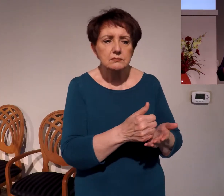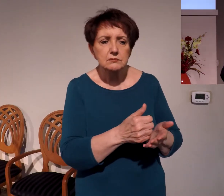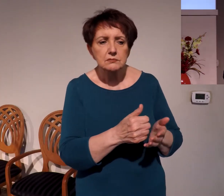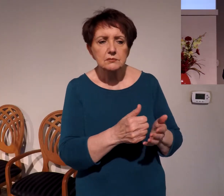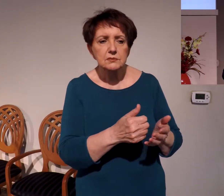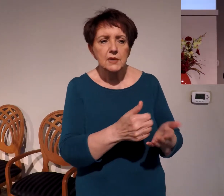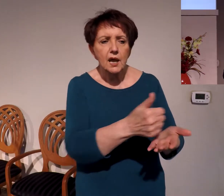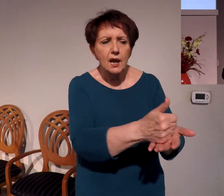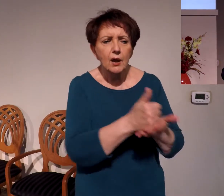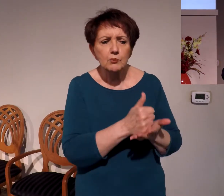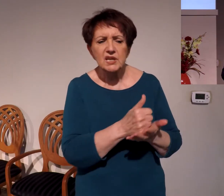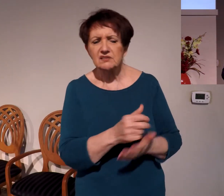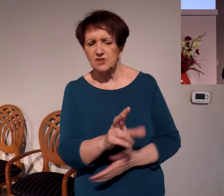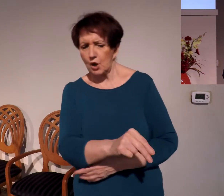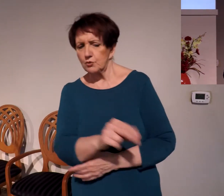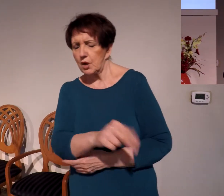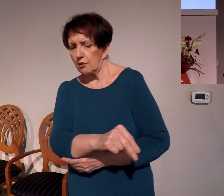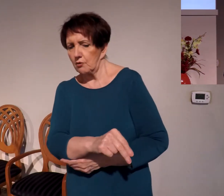me, no.